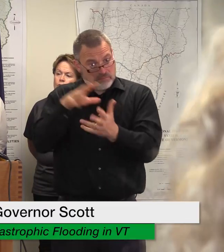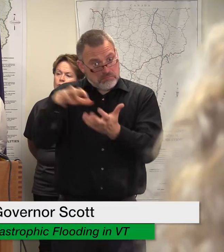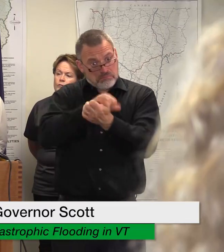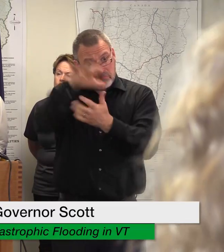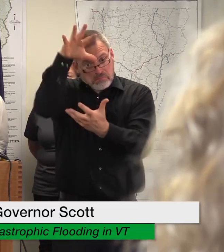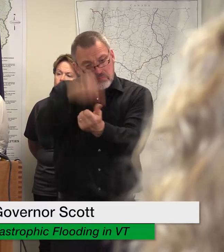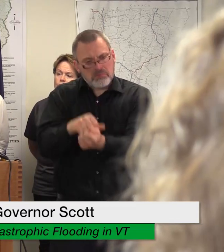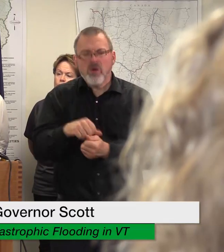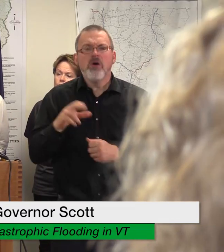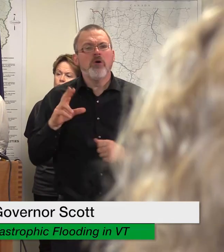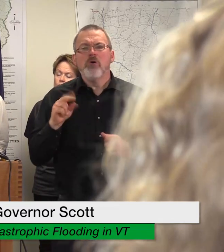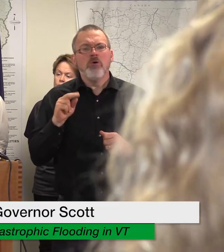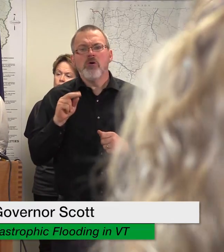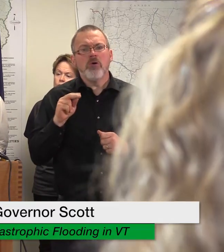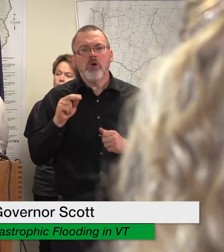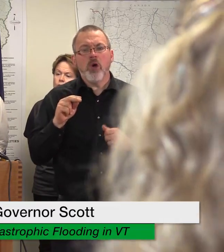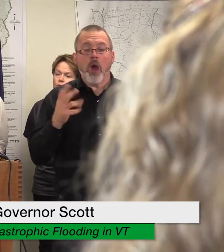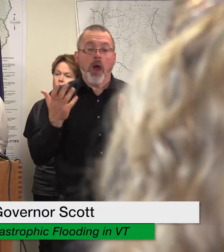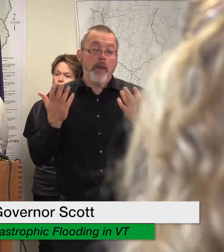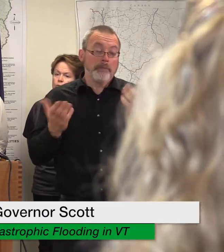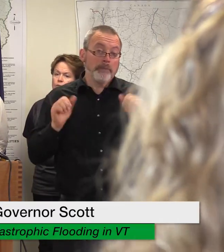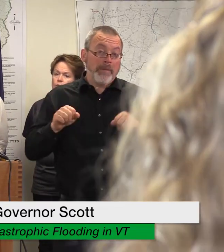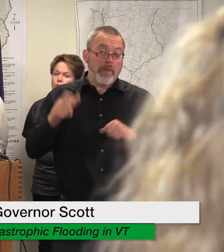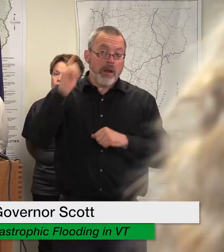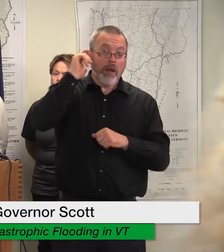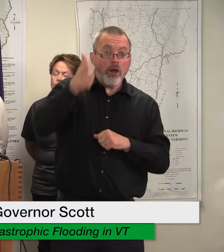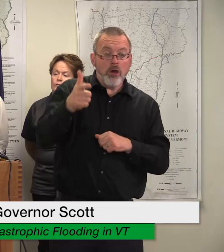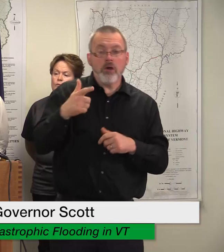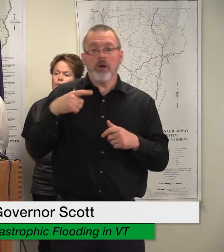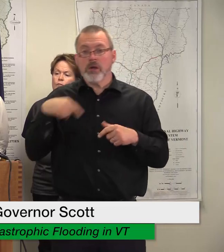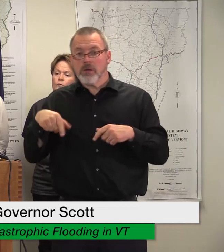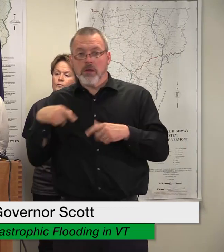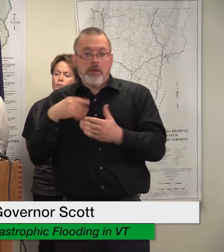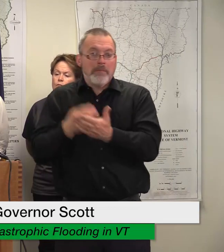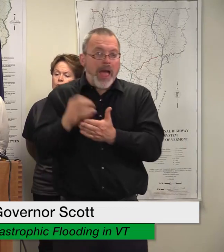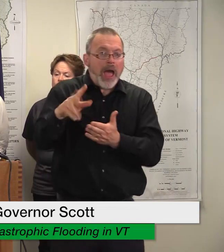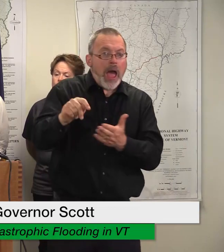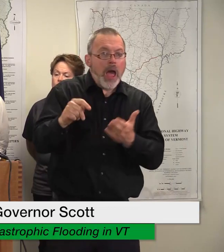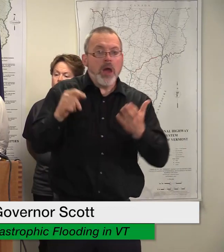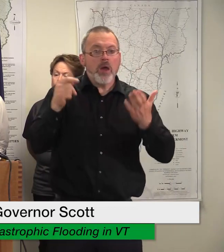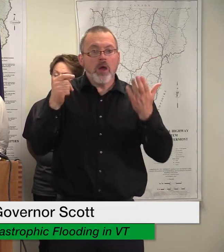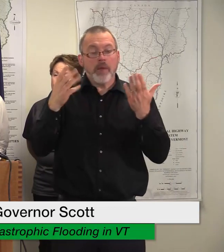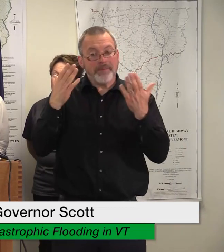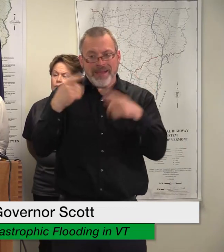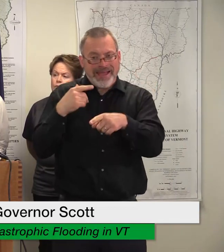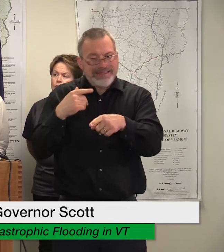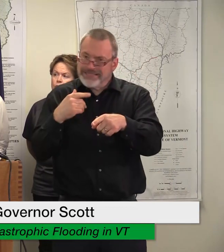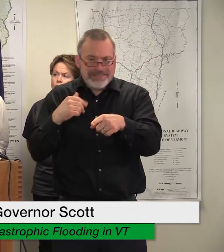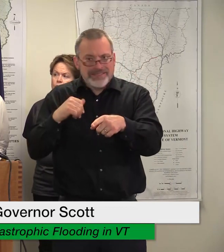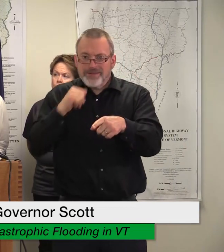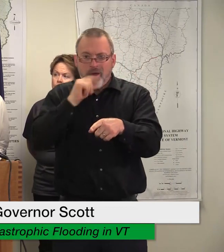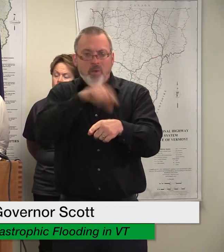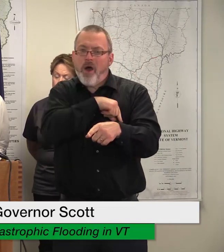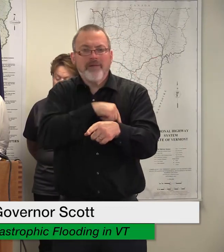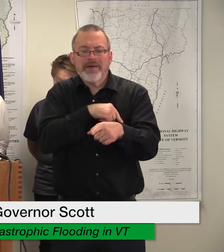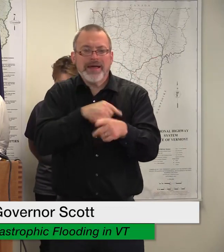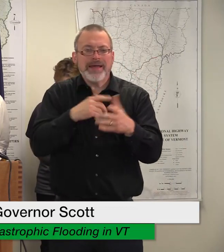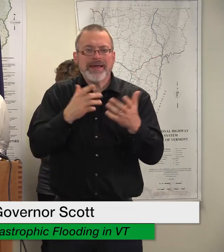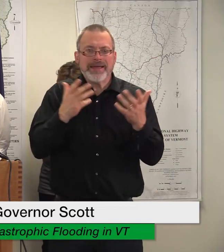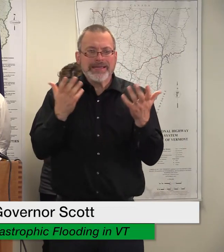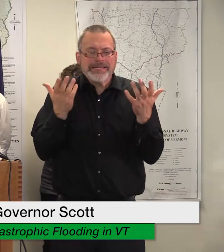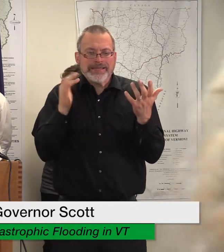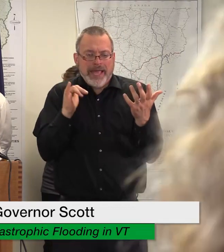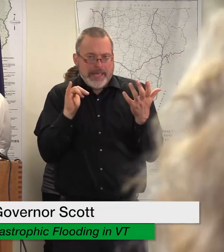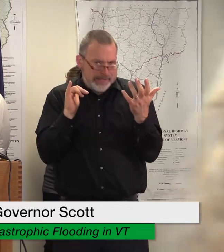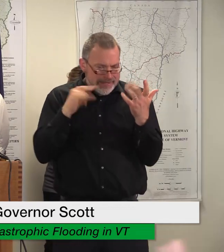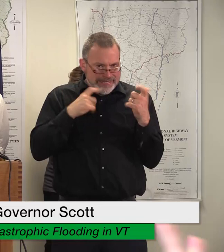as premature demolition may negatively impact eligibility for funding. Please consult the state hazard mitigation